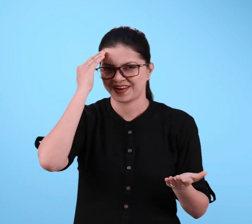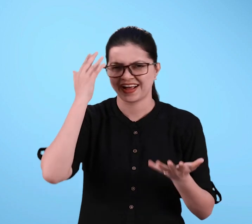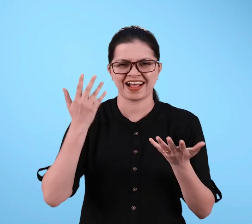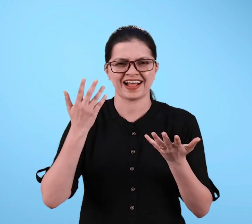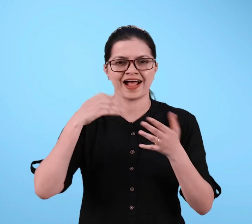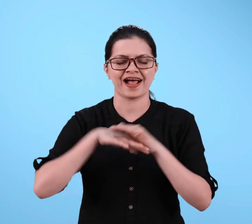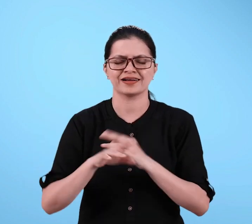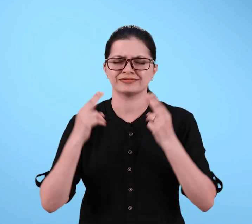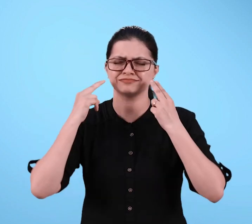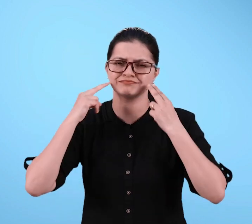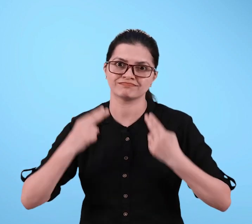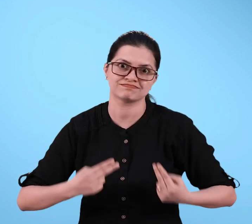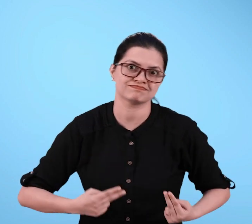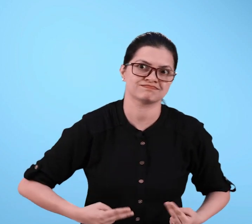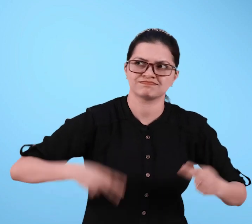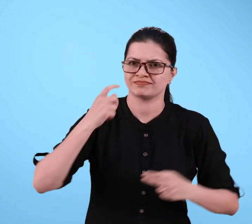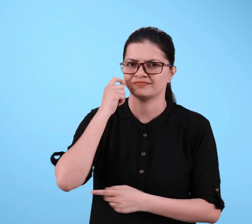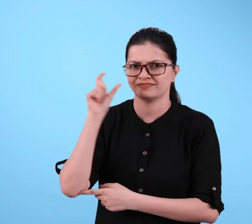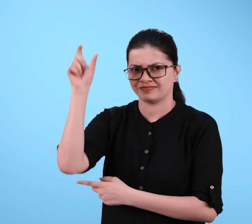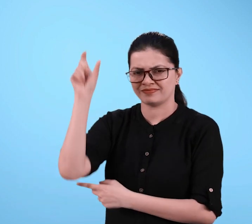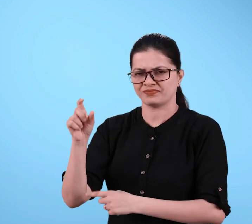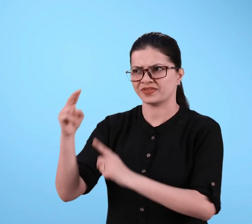famous Sufi saint and poet Kabir was a weaver?